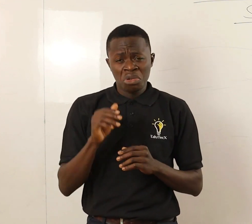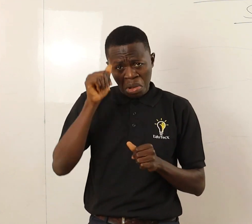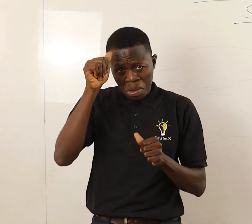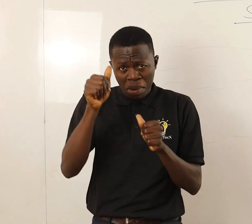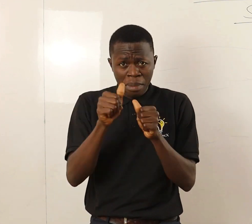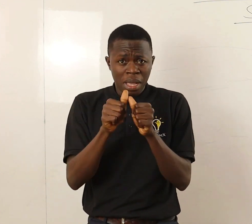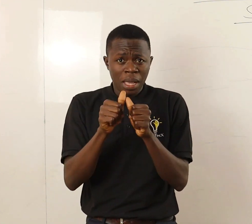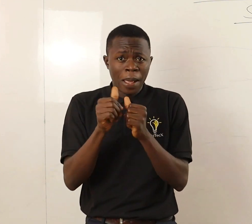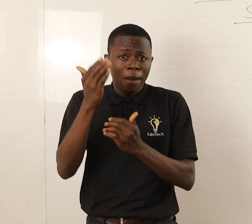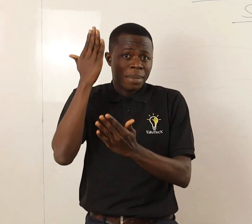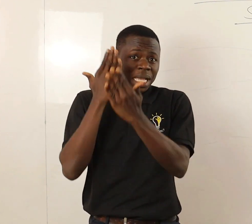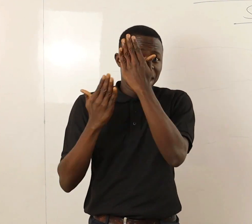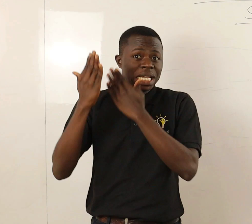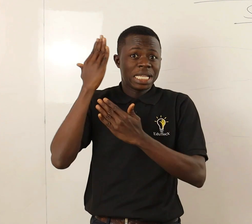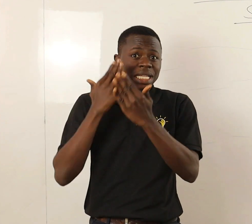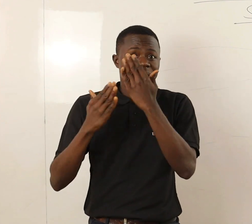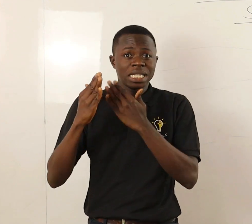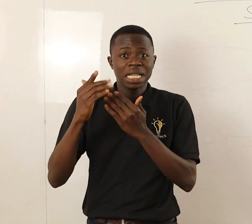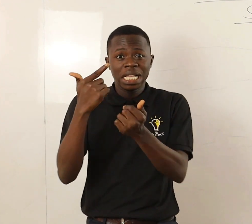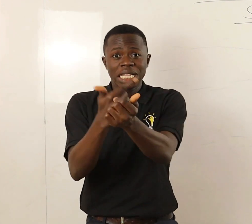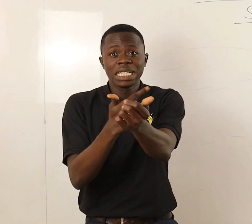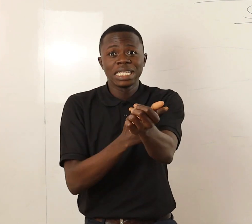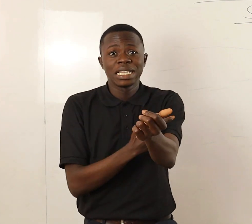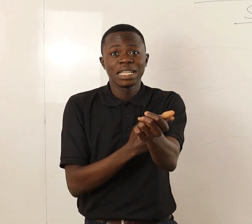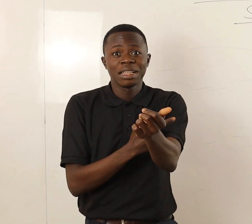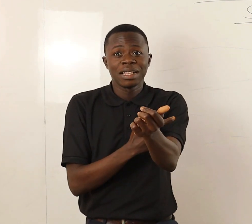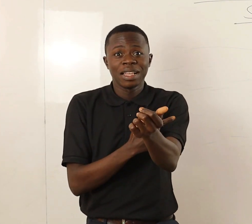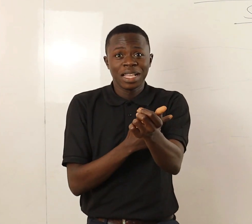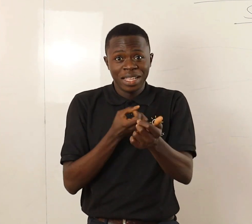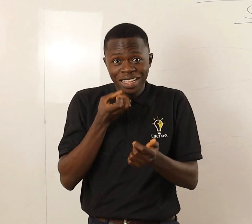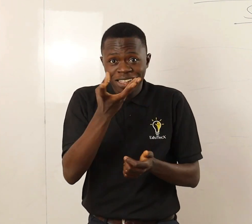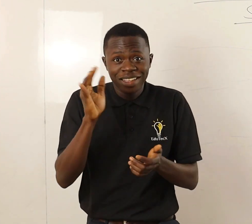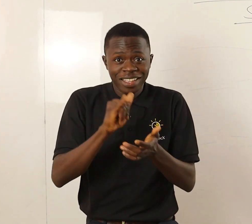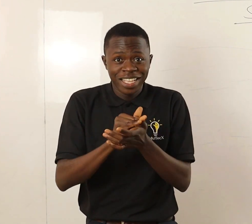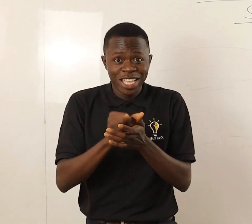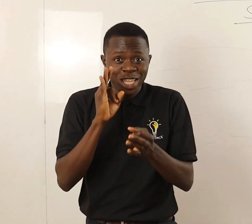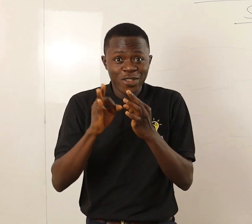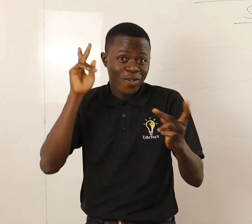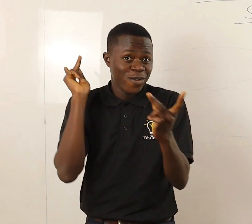Remember, in the previous lesson, we discussed so many things, right?